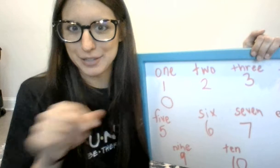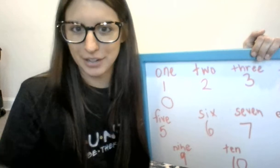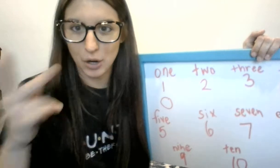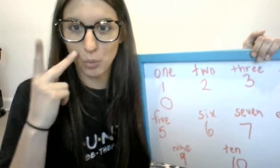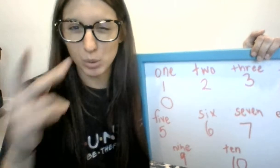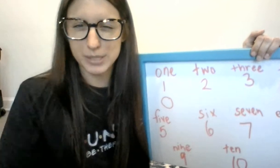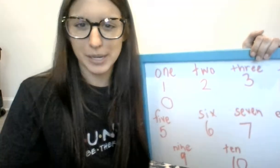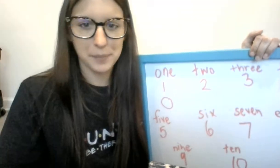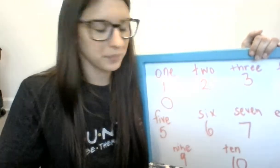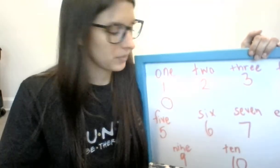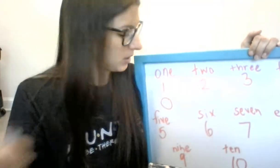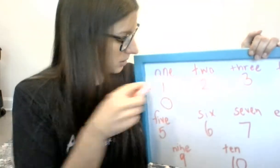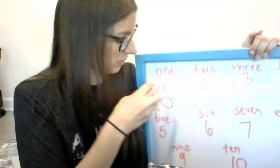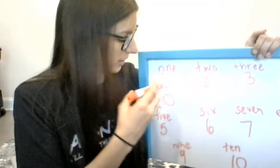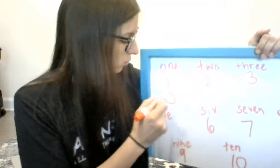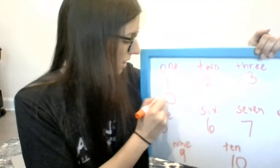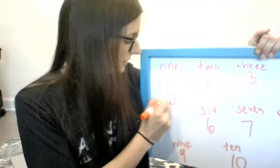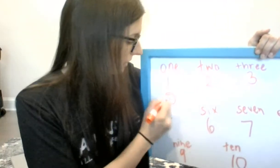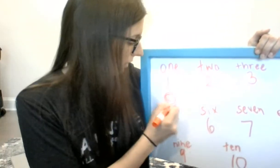video. We'll see. So there's 1 circle.